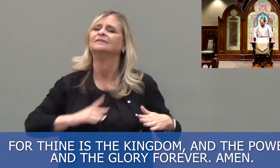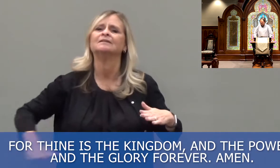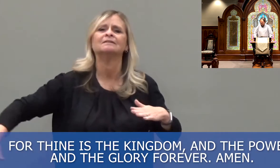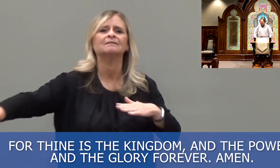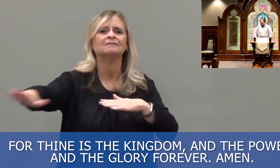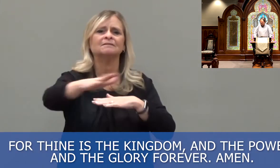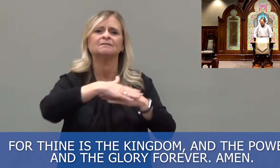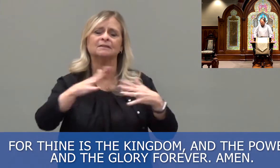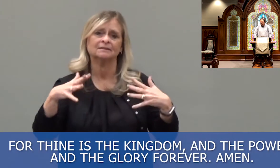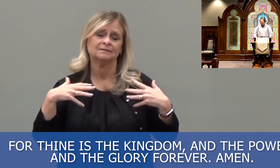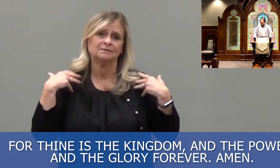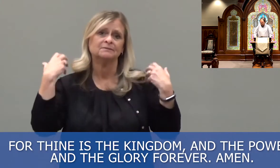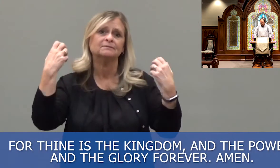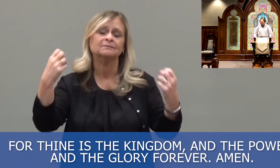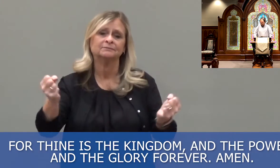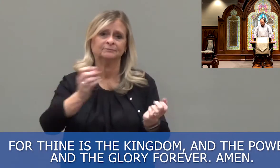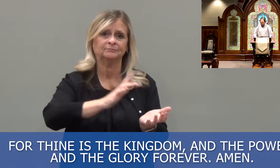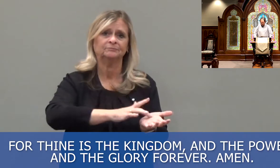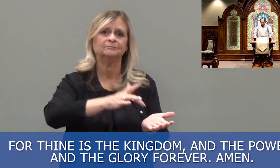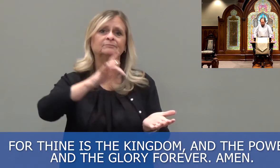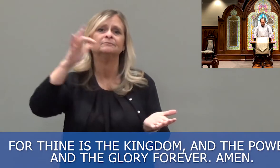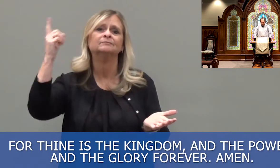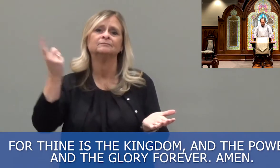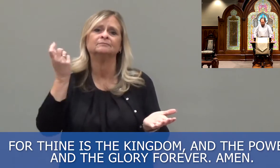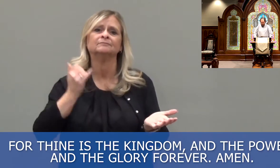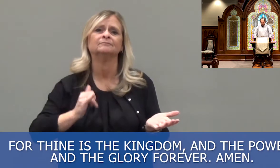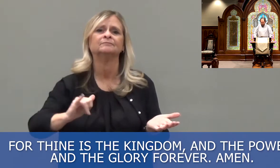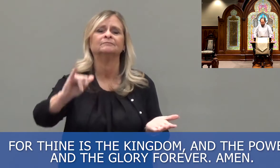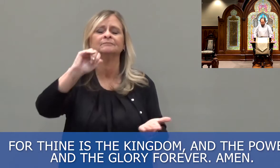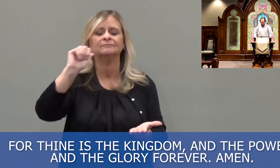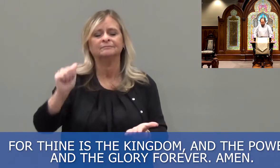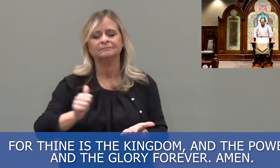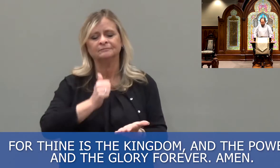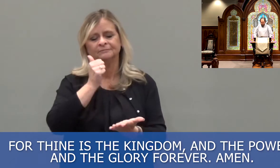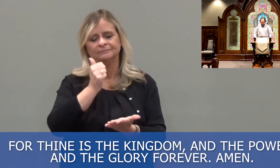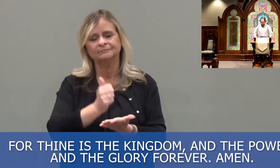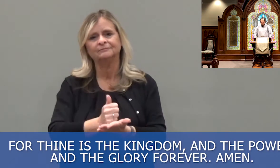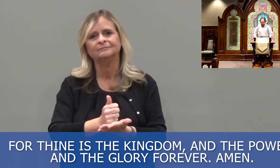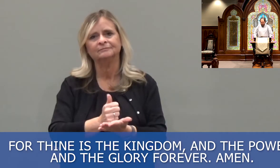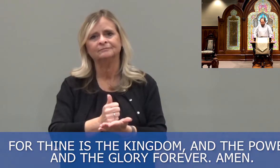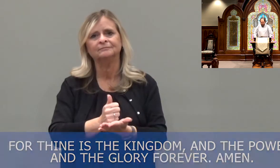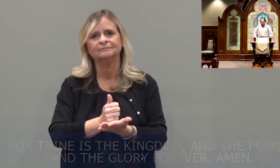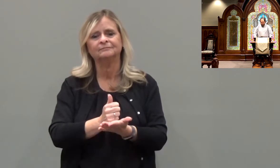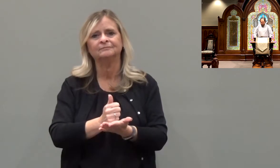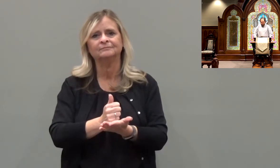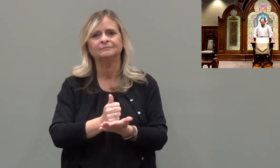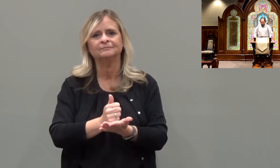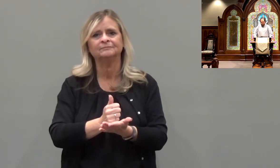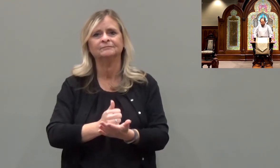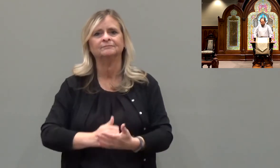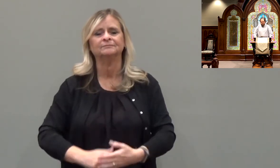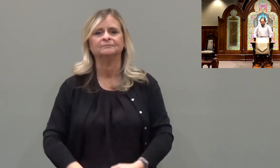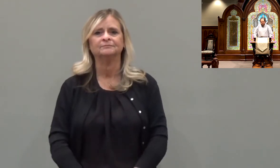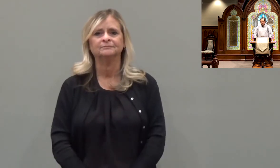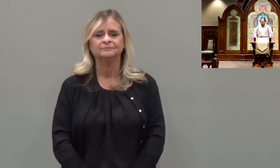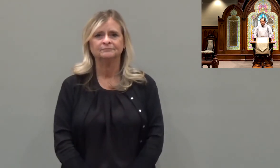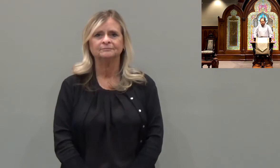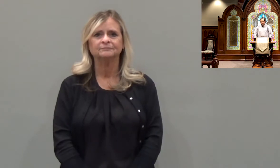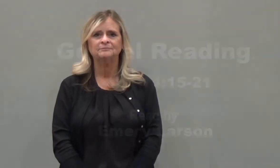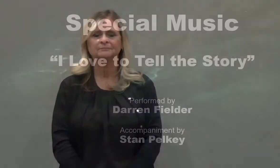is the kingdom, the power, and the glory forever. Amen.